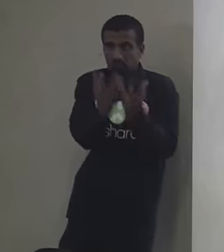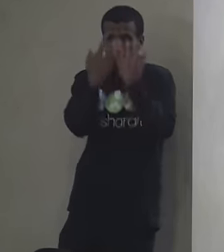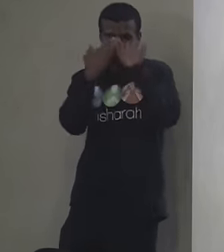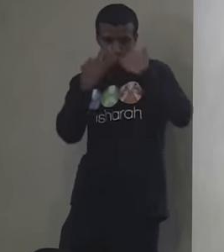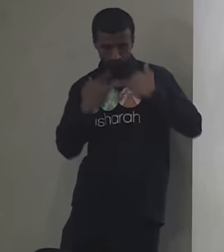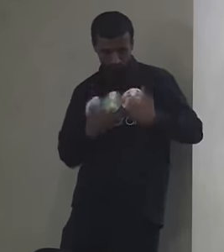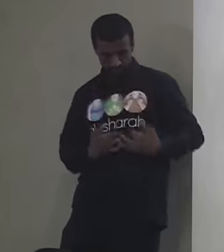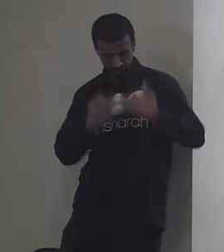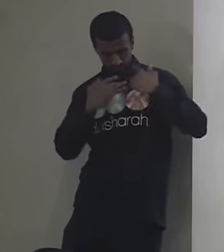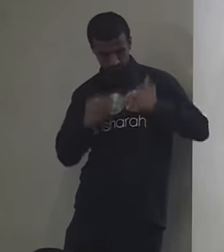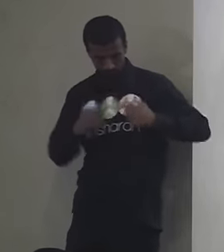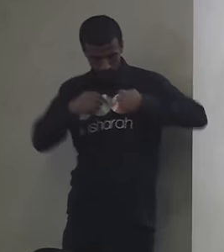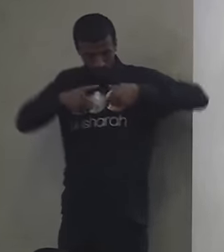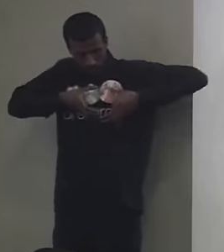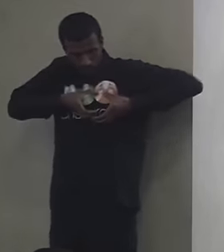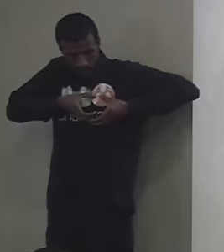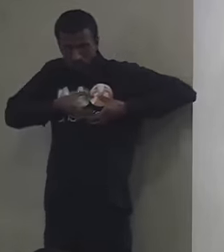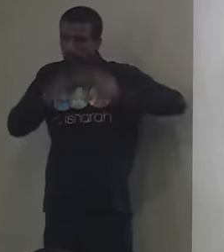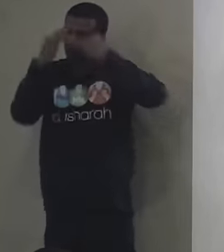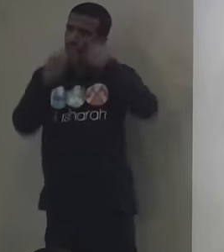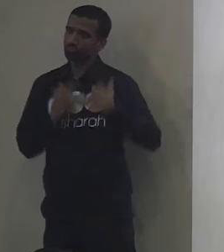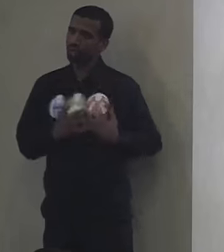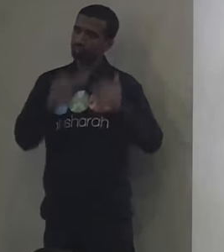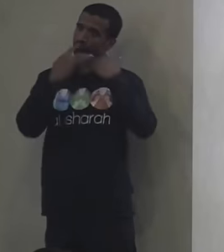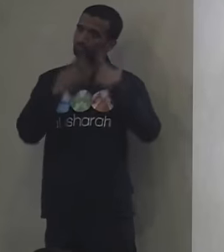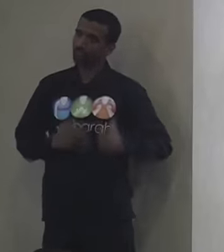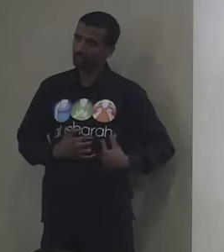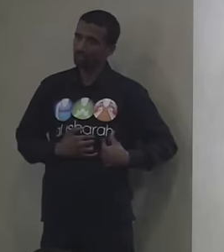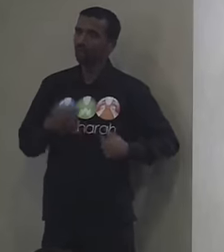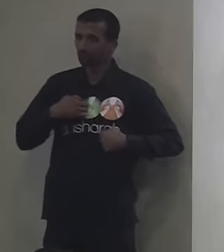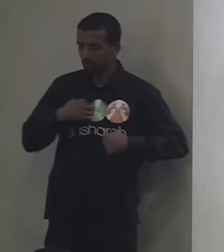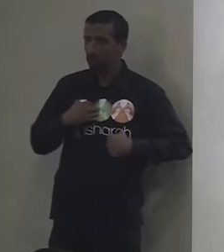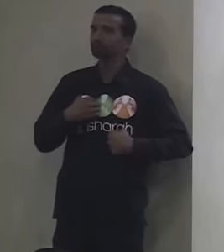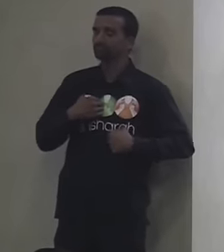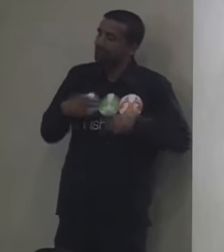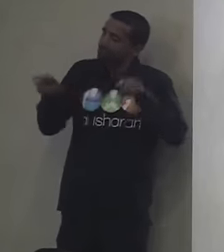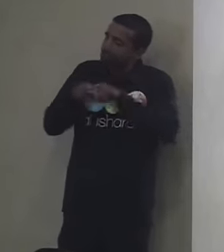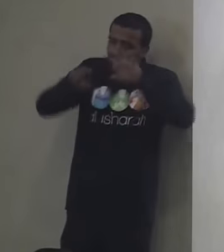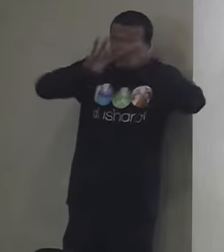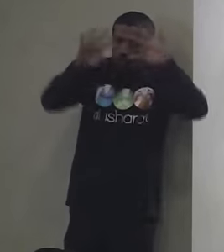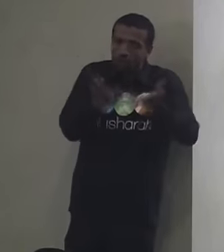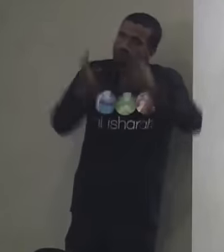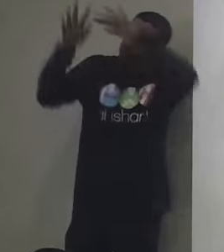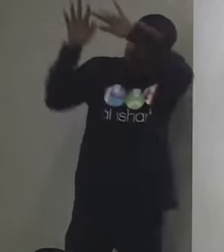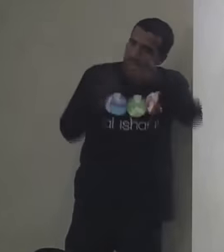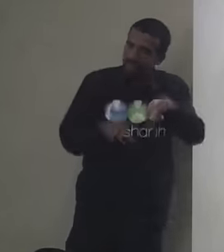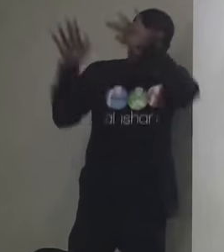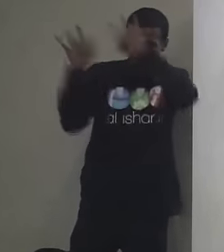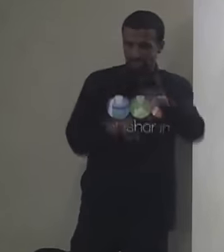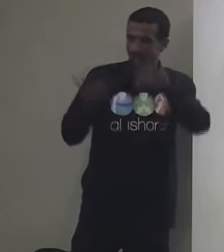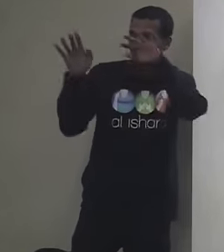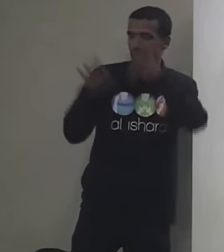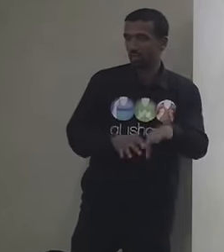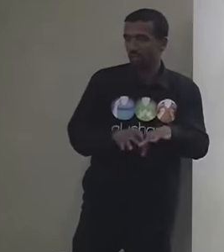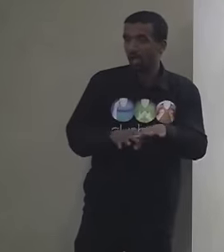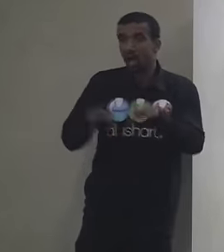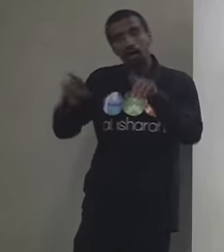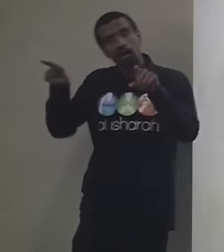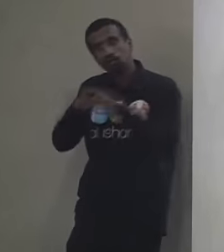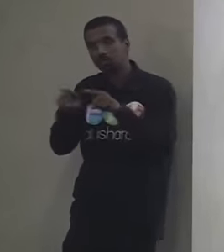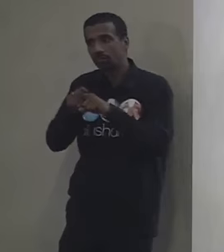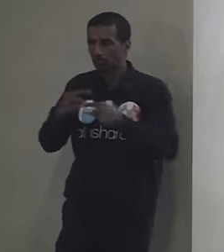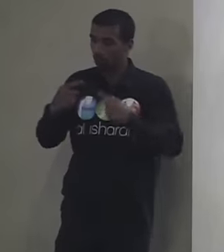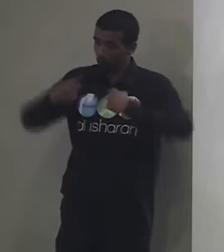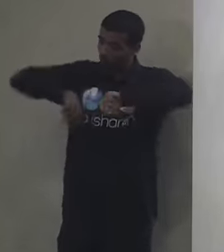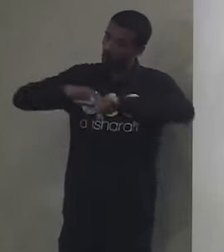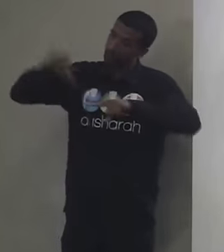being exposed to His word. May Allah make us a people of ilmul yaqeen so that we don't have to come in front of Allah one day, and then finally see Ayn